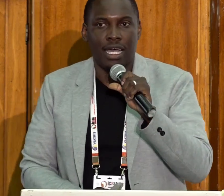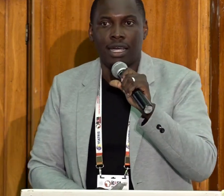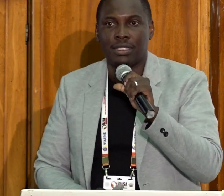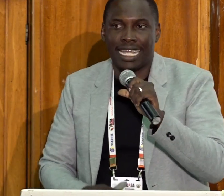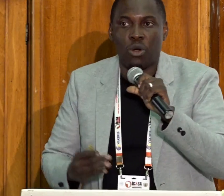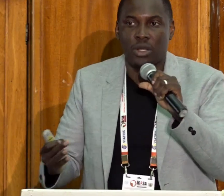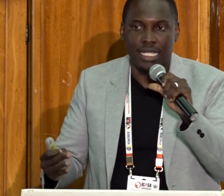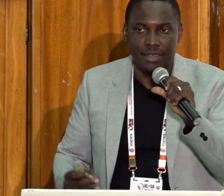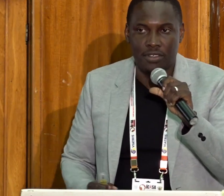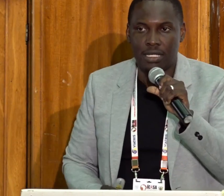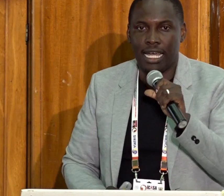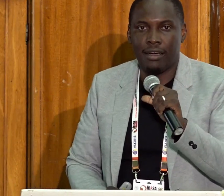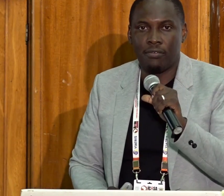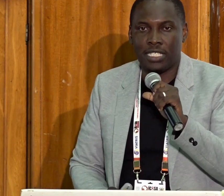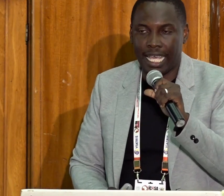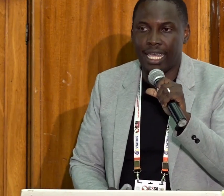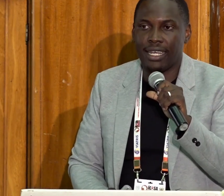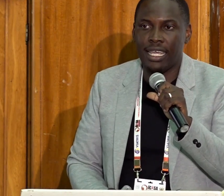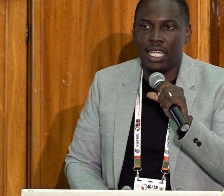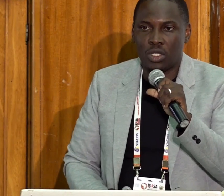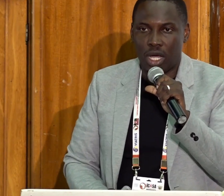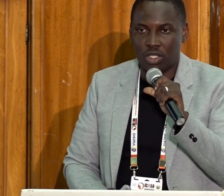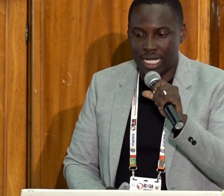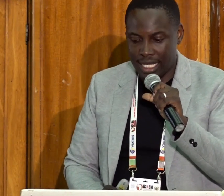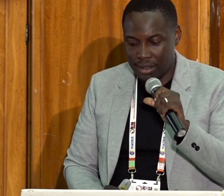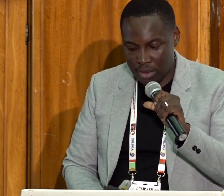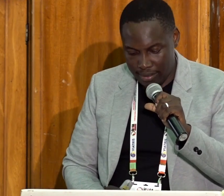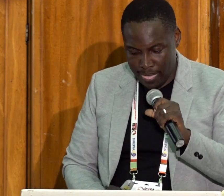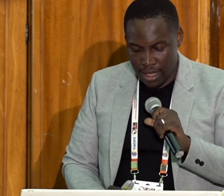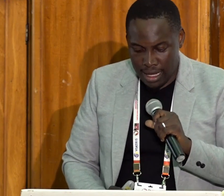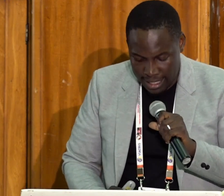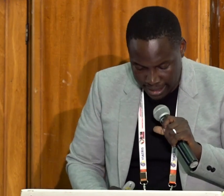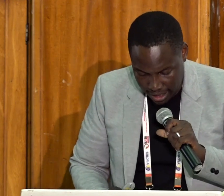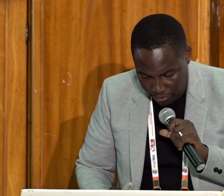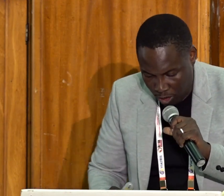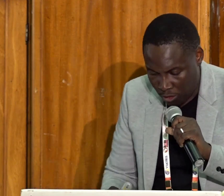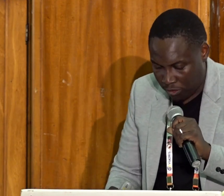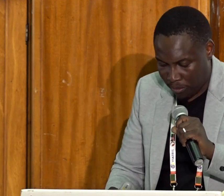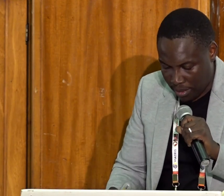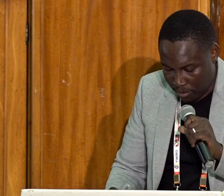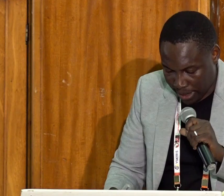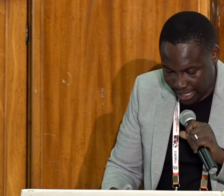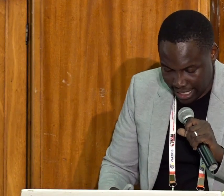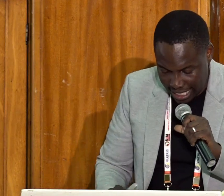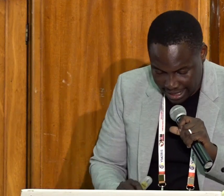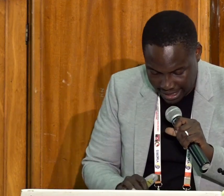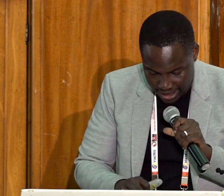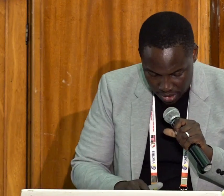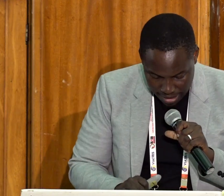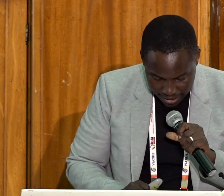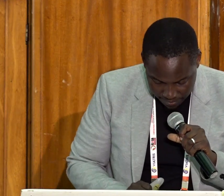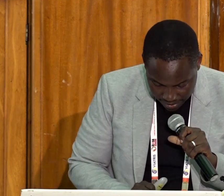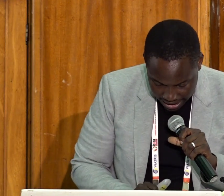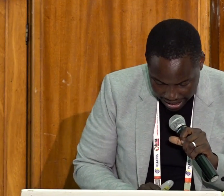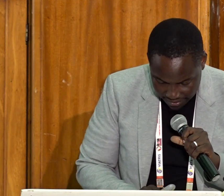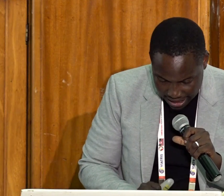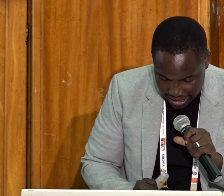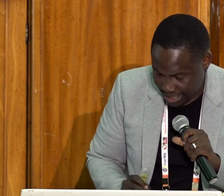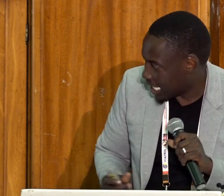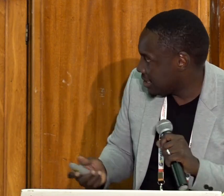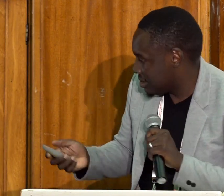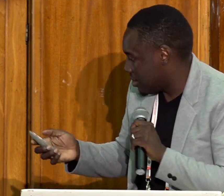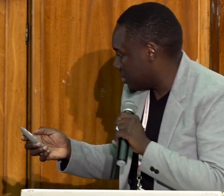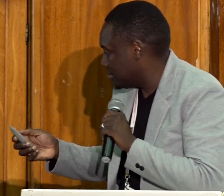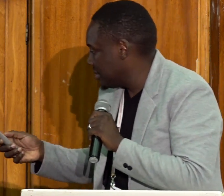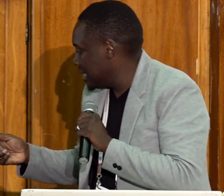lot of stakeholders have taken to actually involve pregnant and lactating women. Can I have the